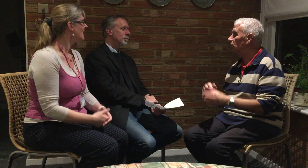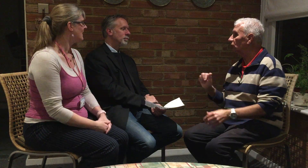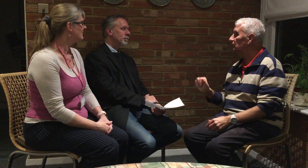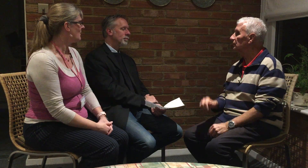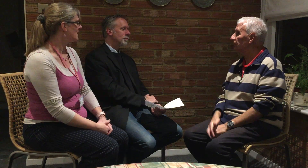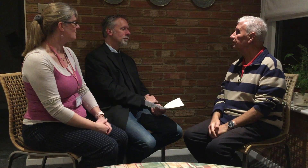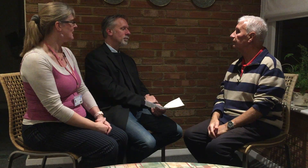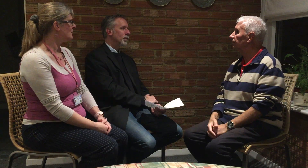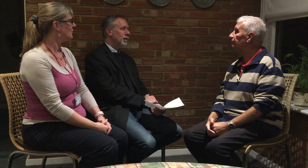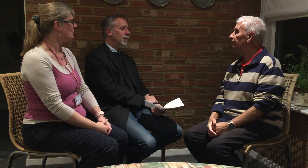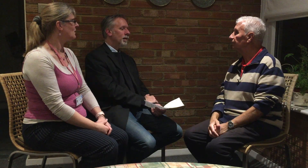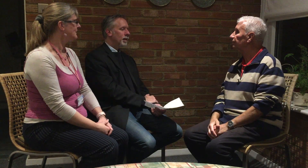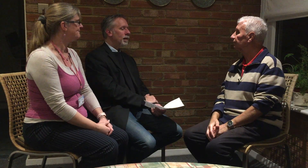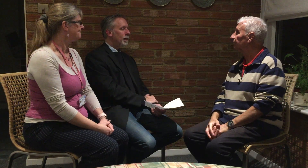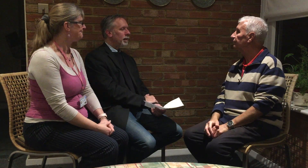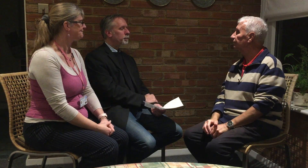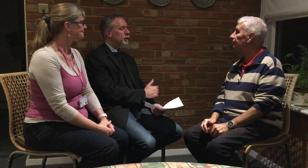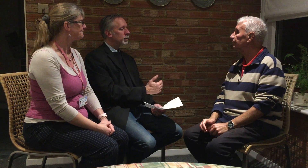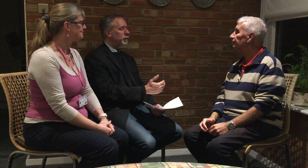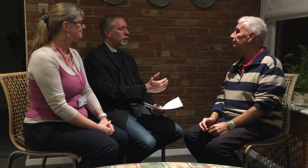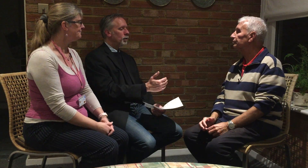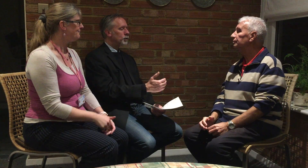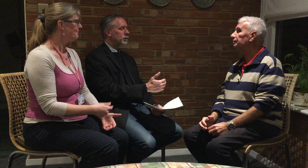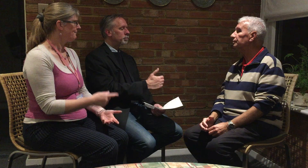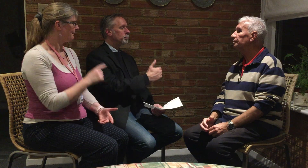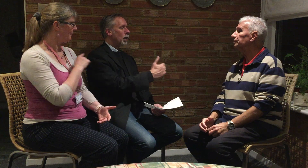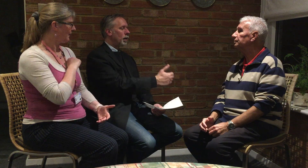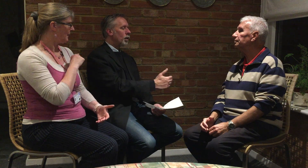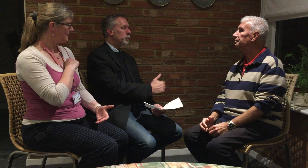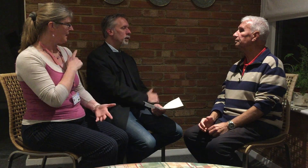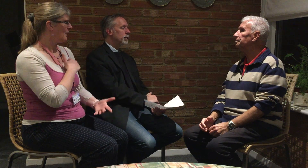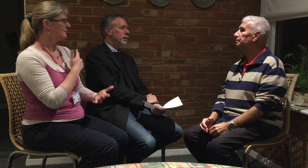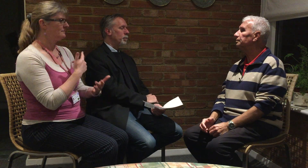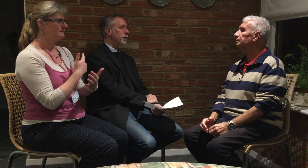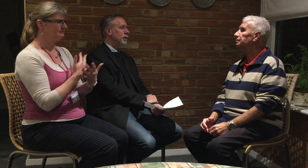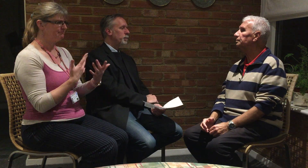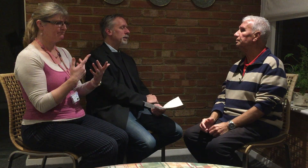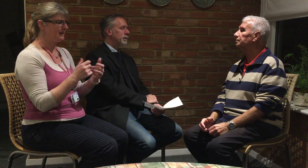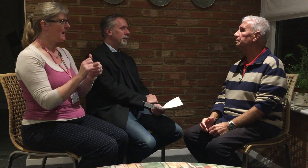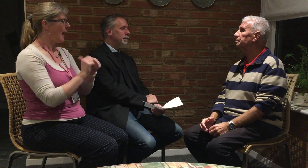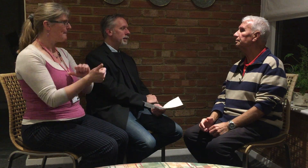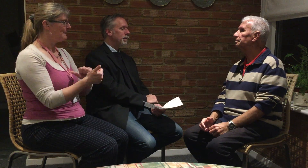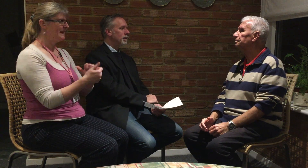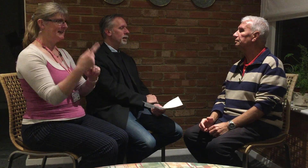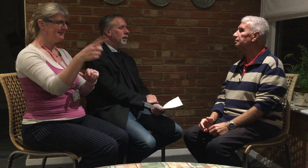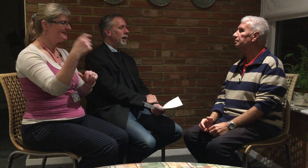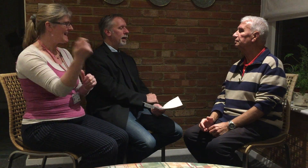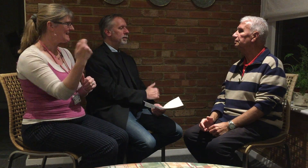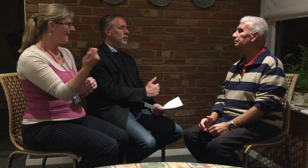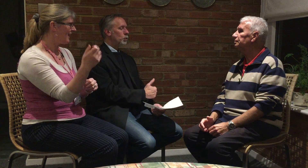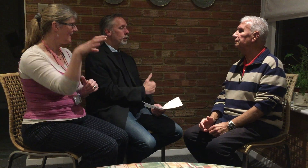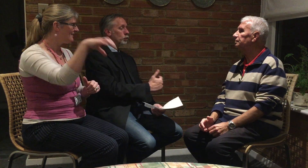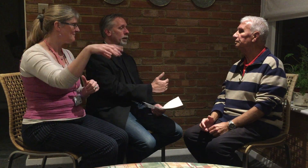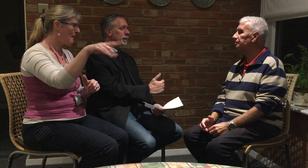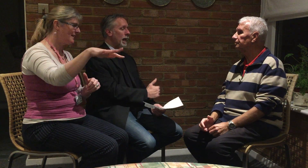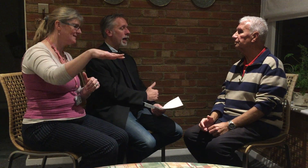Yeah, no, that's really important. You're right. Especially because a large part of the company is based in Italy, and so we already